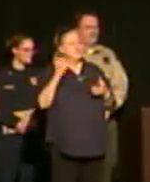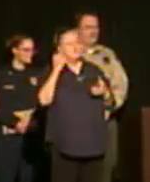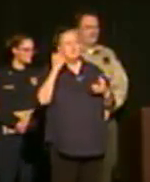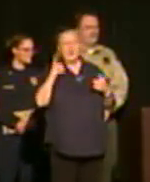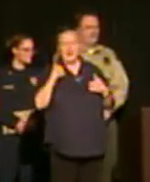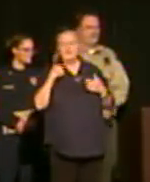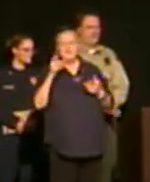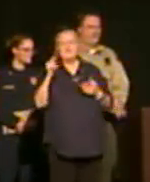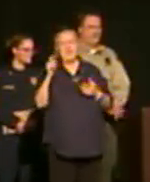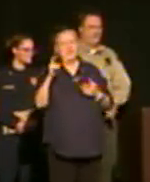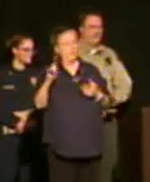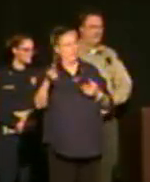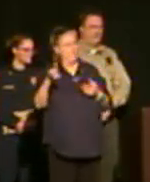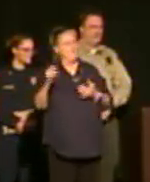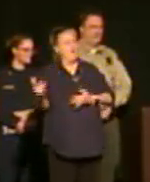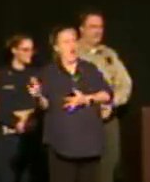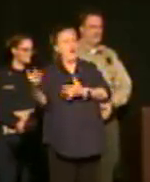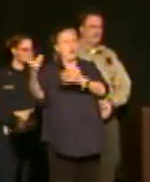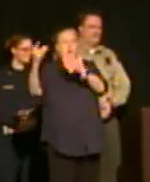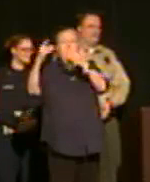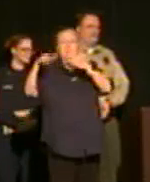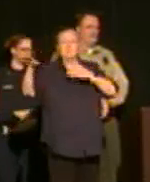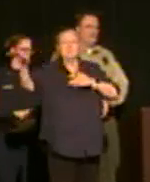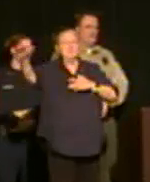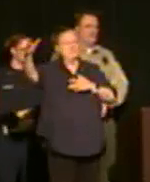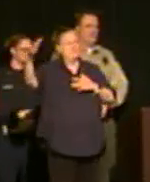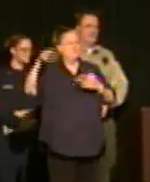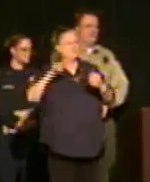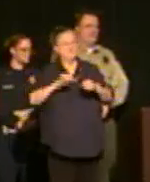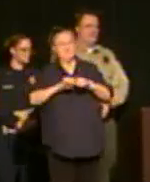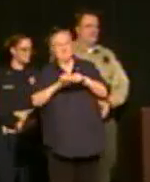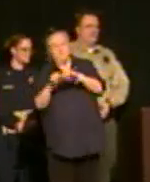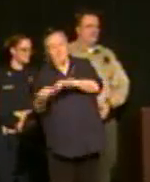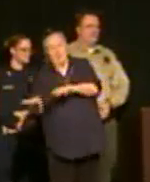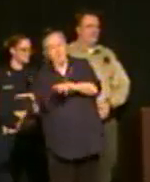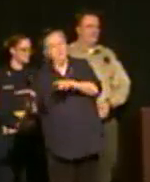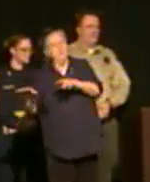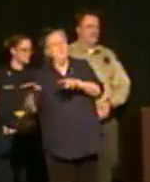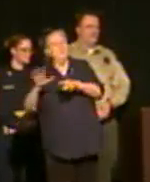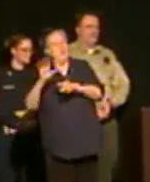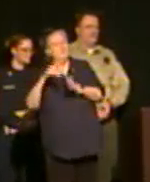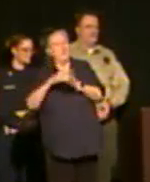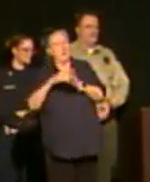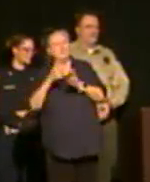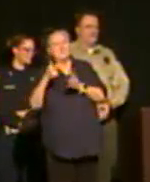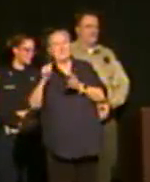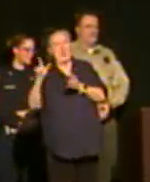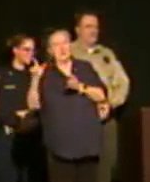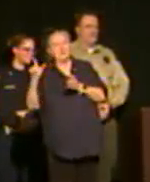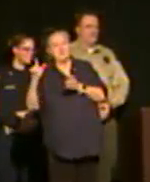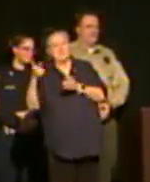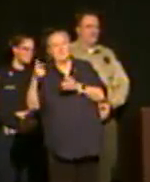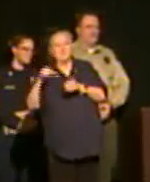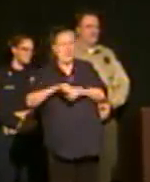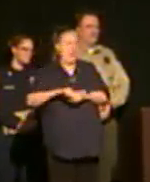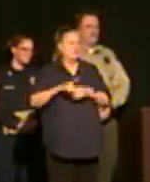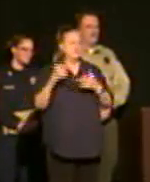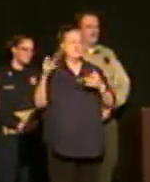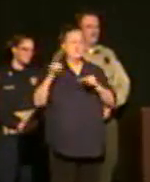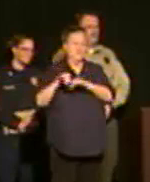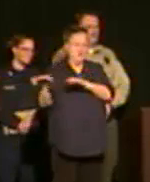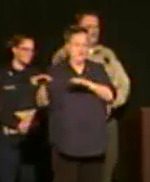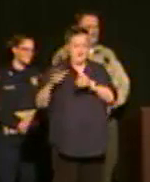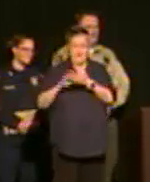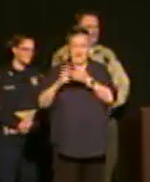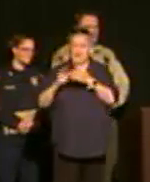fire, which just spilled 5,000 gallons of gasoline, did